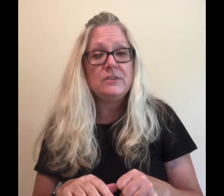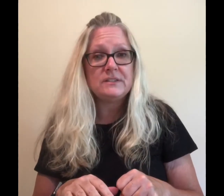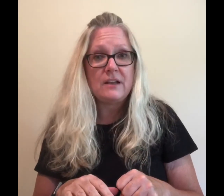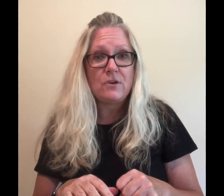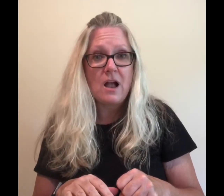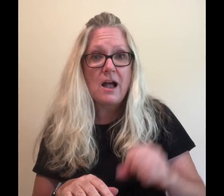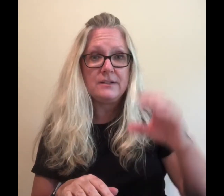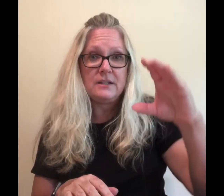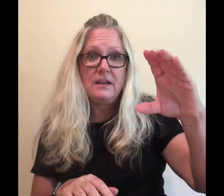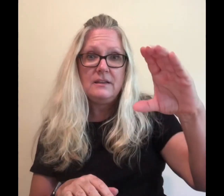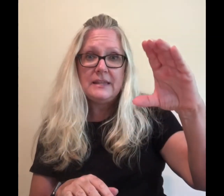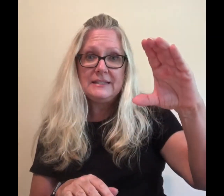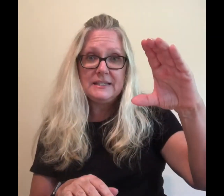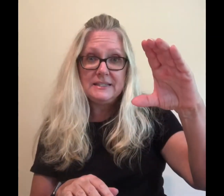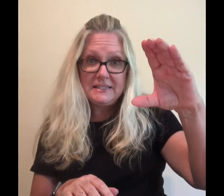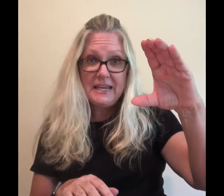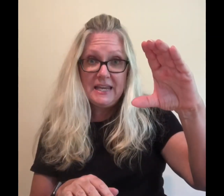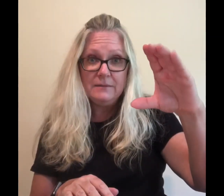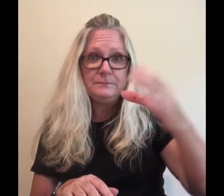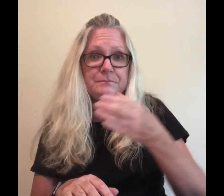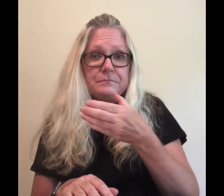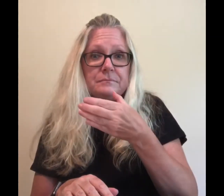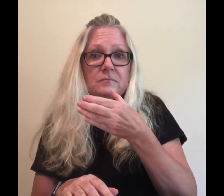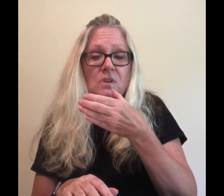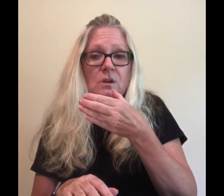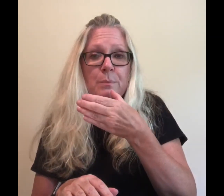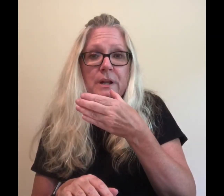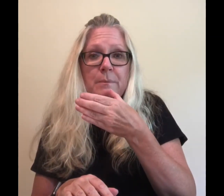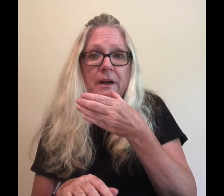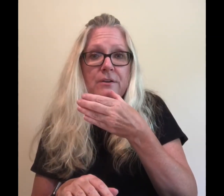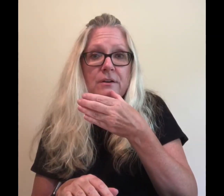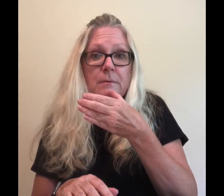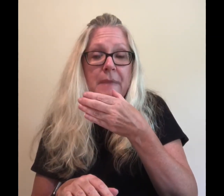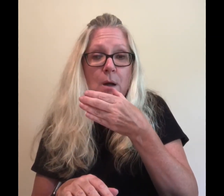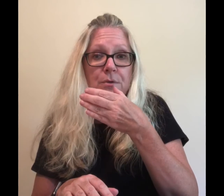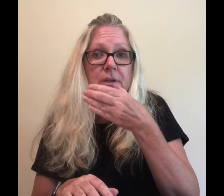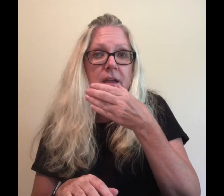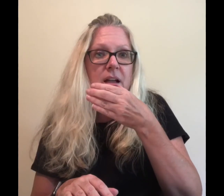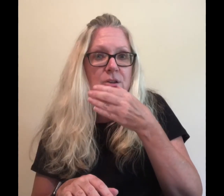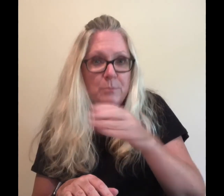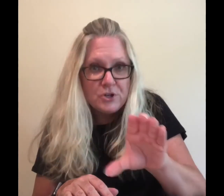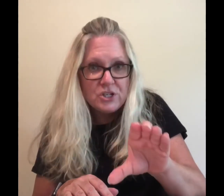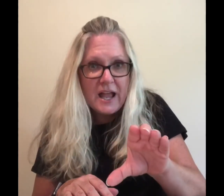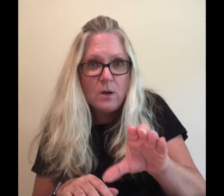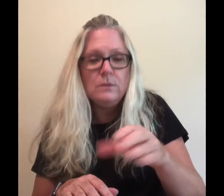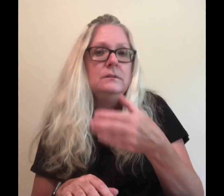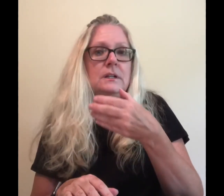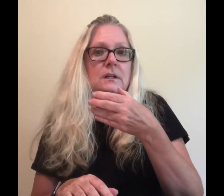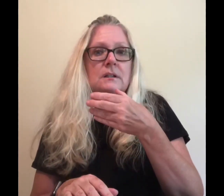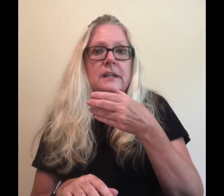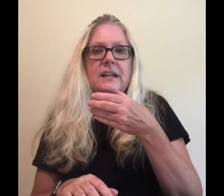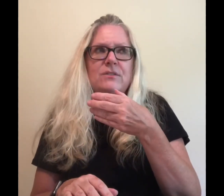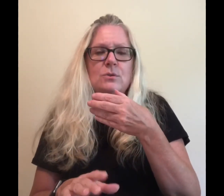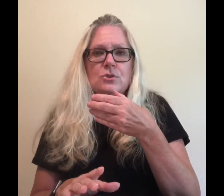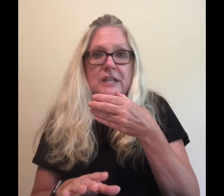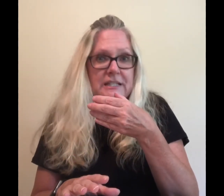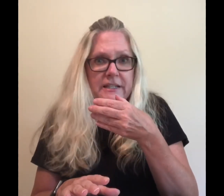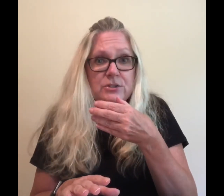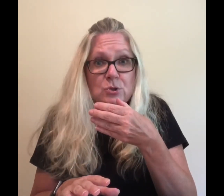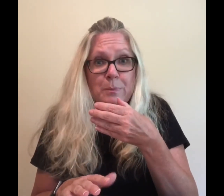for hot. That's a C. You put it by your mouth and you push it out. Like if you were tasting soup and it's too